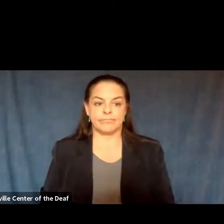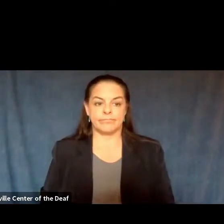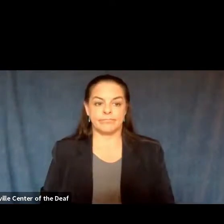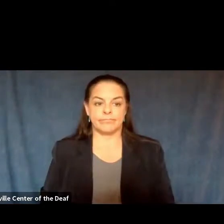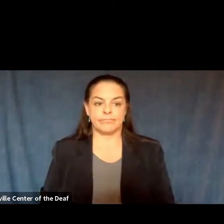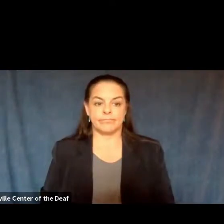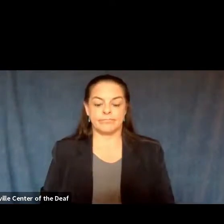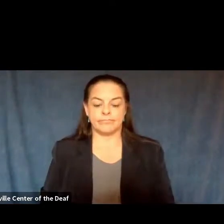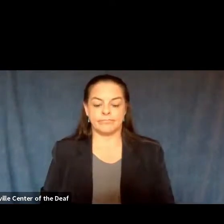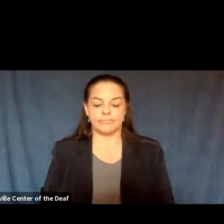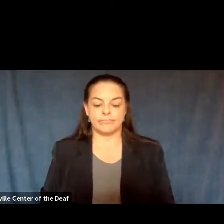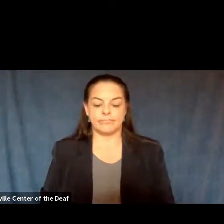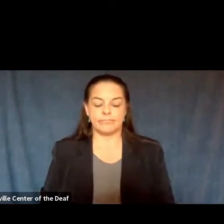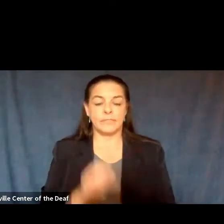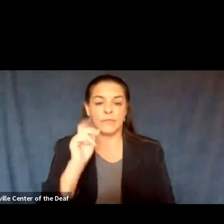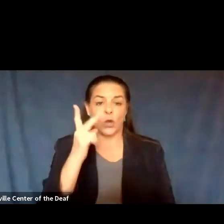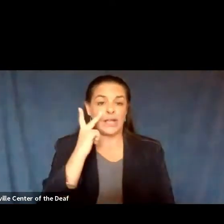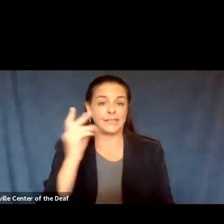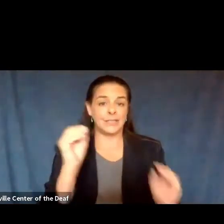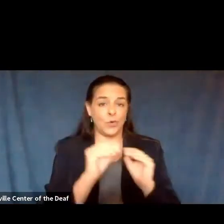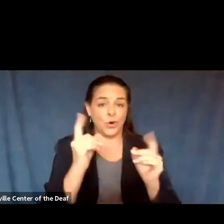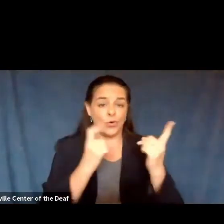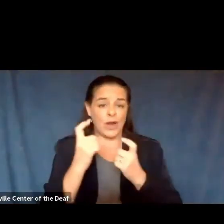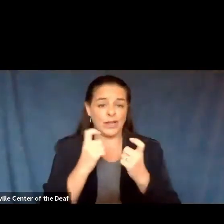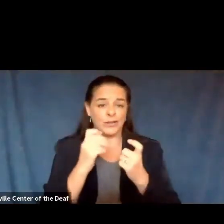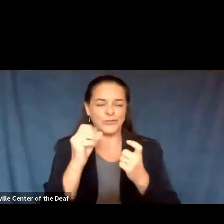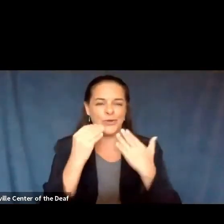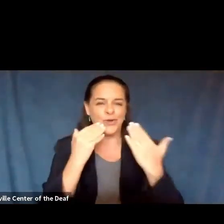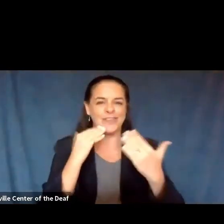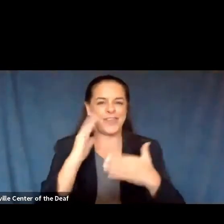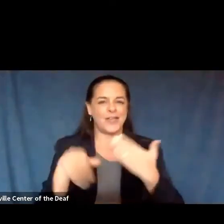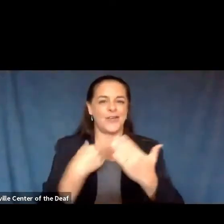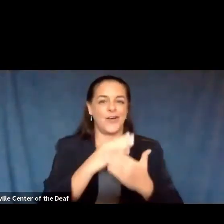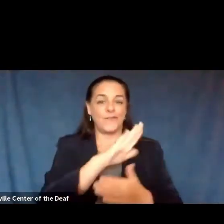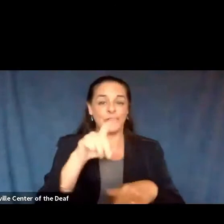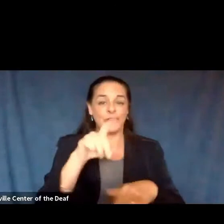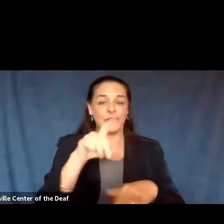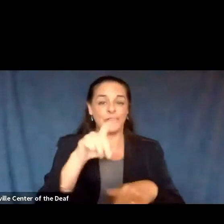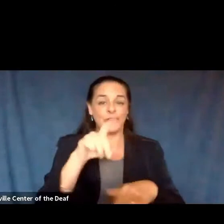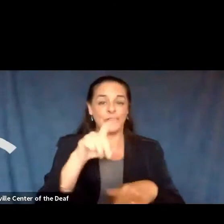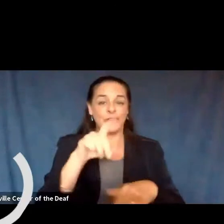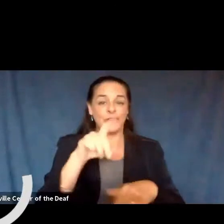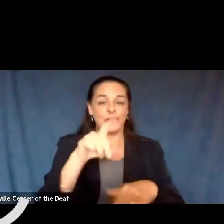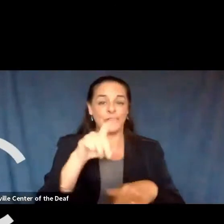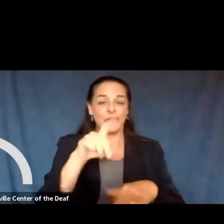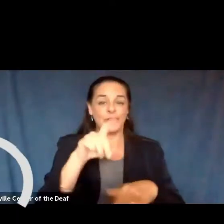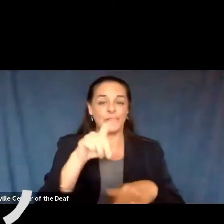All right, not seeing any other questions come in, so thank you all for your time, and we'll see you again.